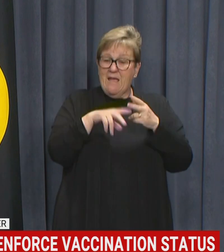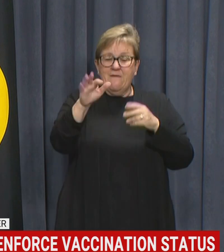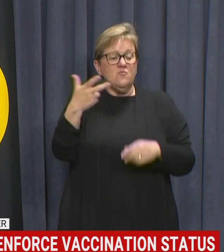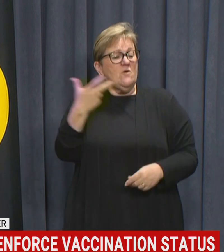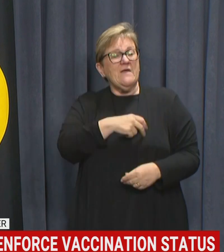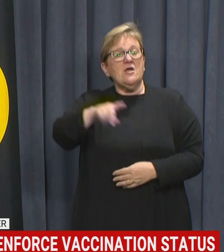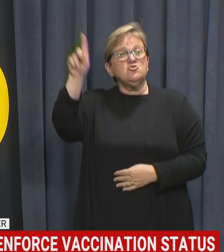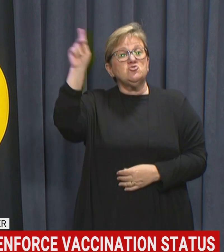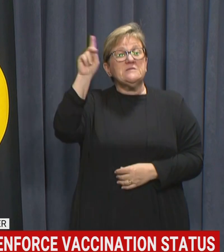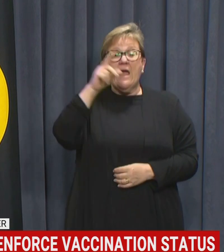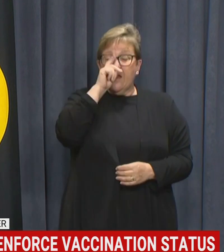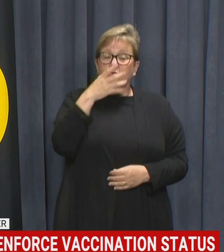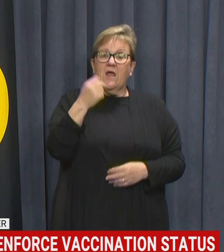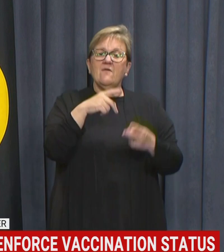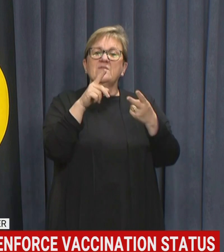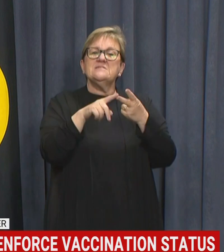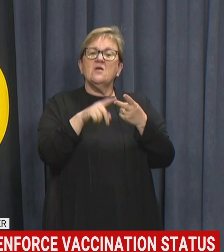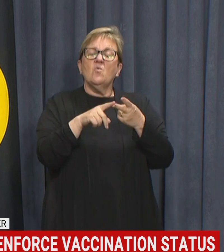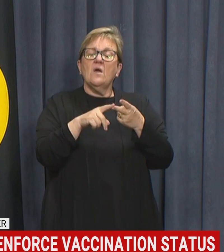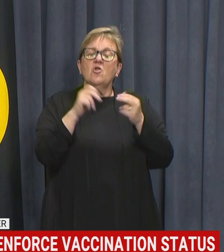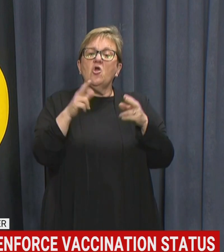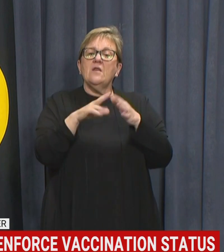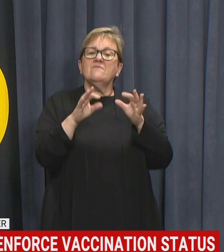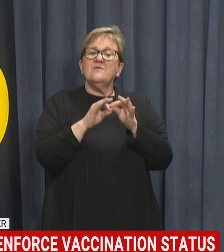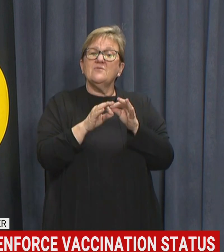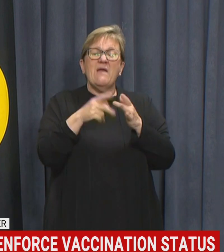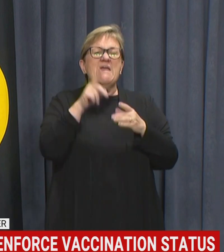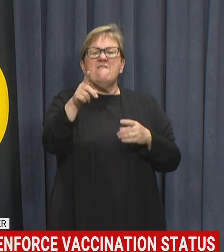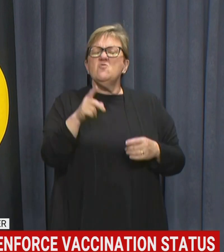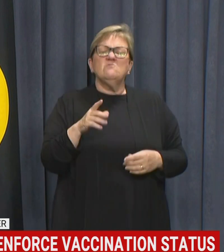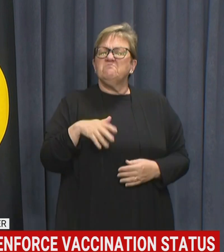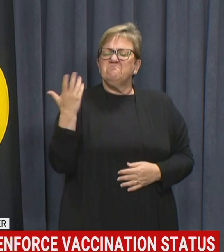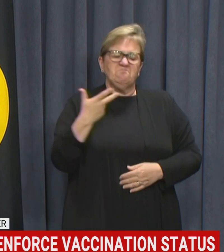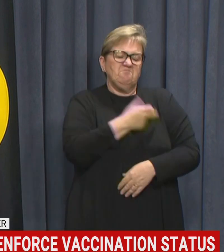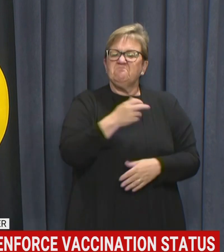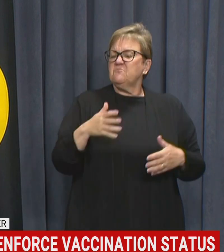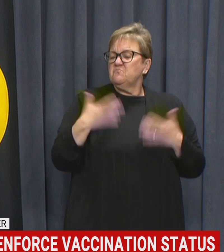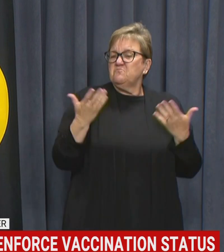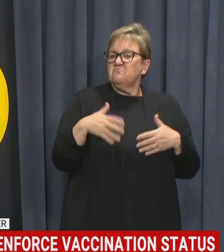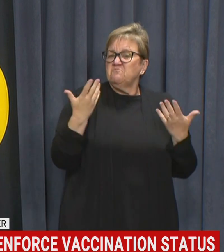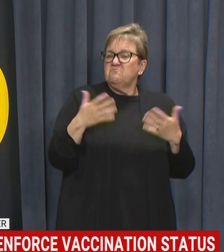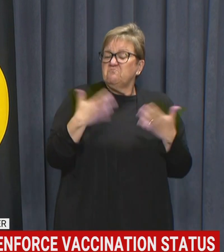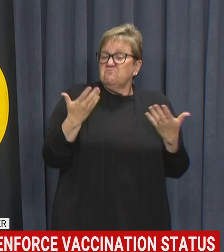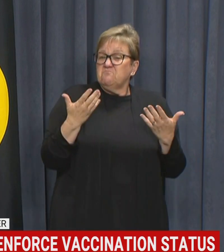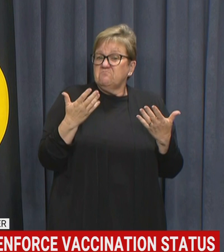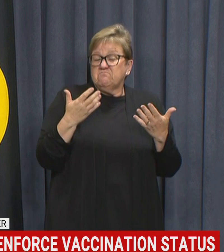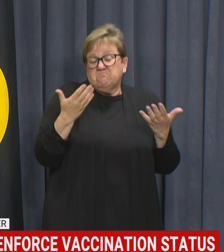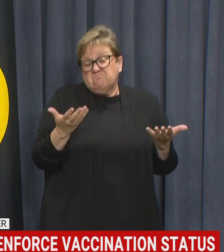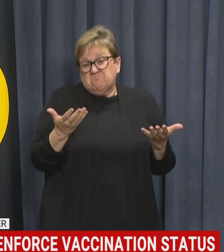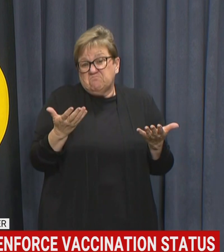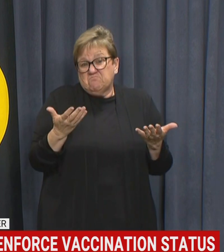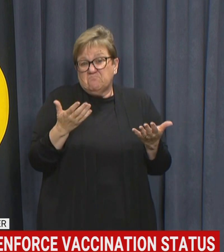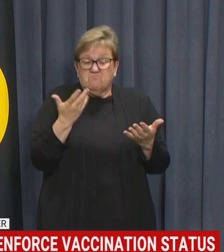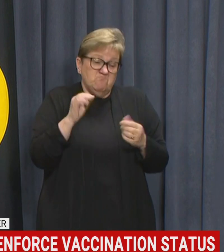today, you can have your second dose by early February. But if you choose to remain unvaccinated, and at this point, it certainly